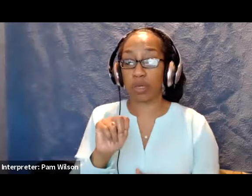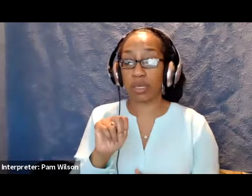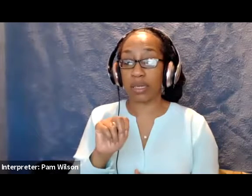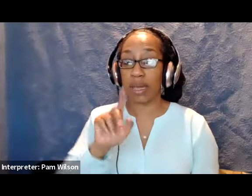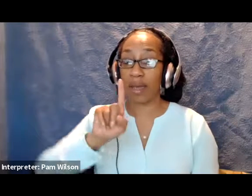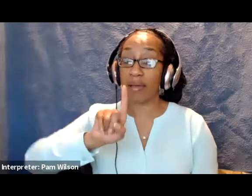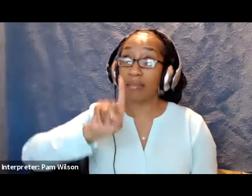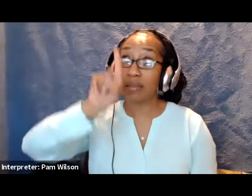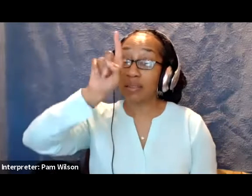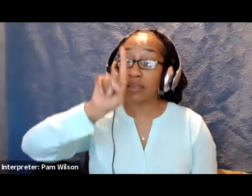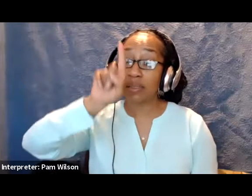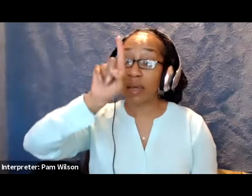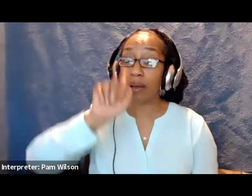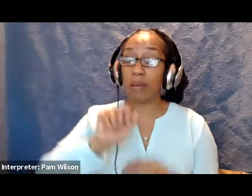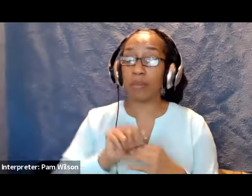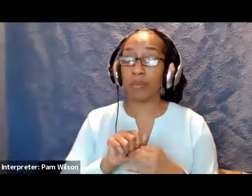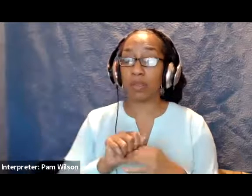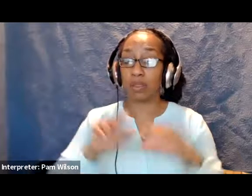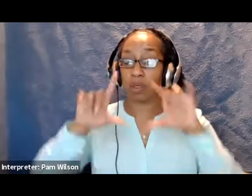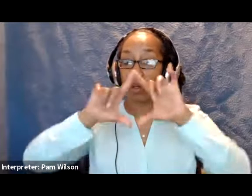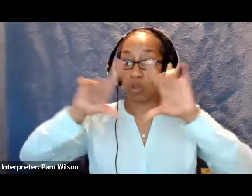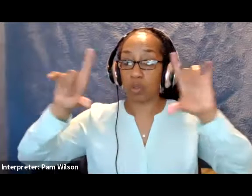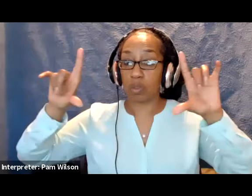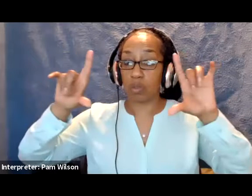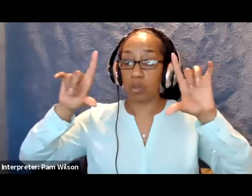get access to your